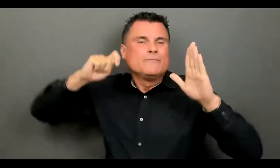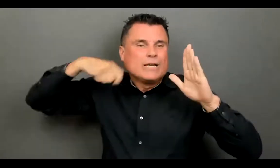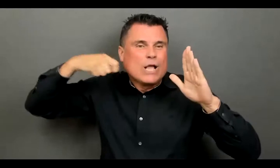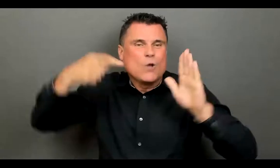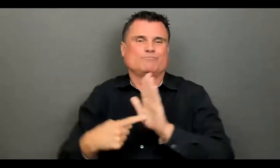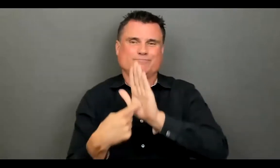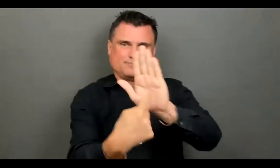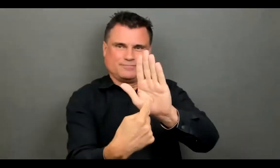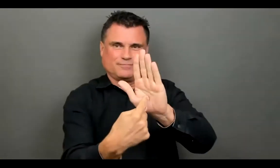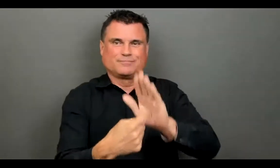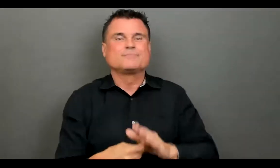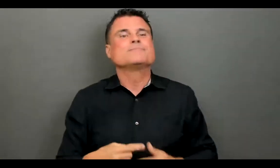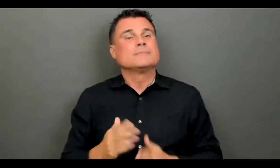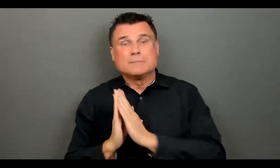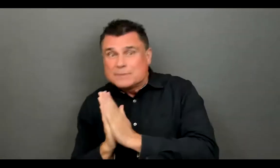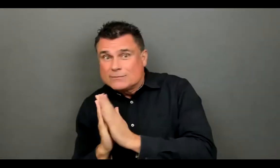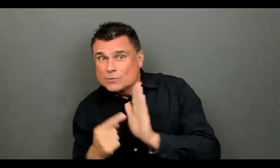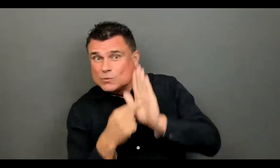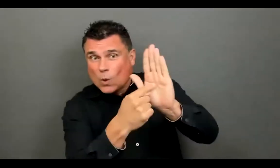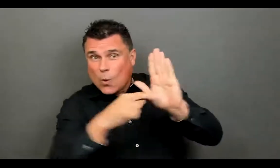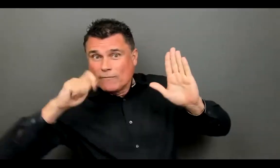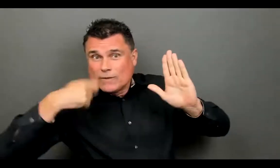played. We'll hear first